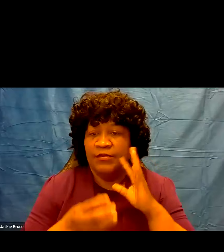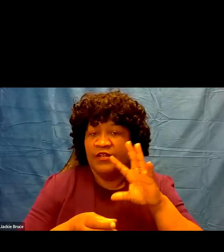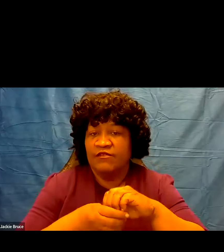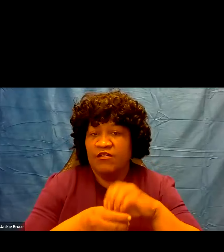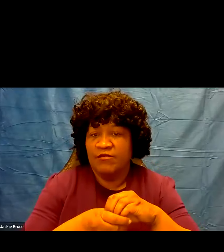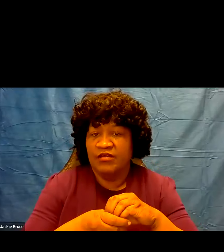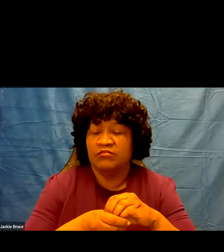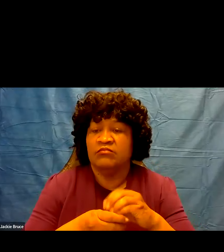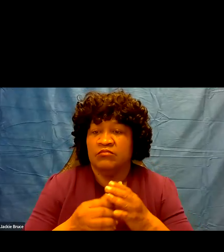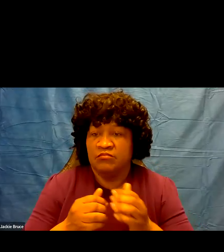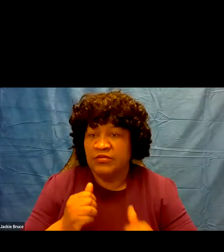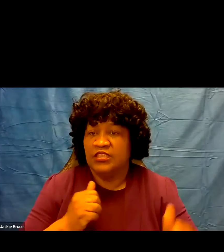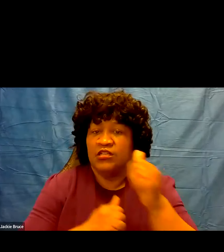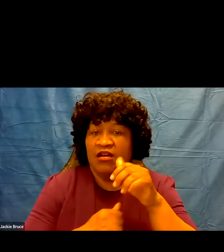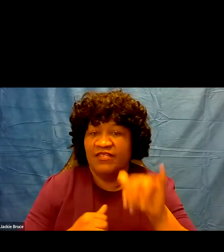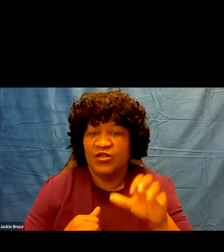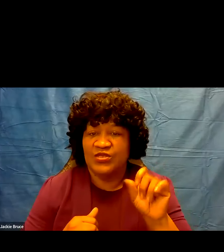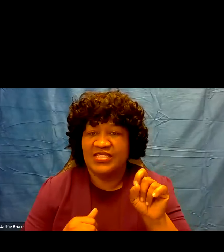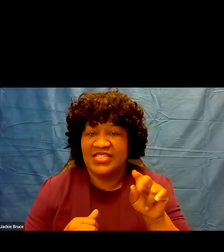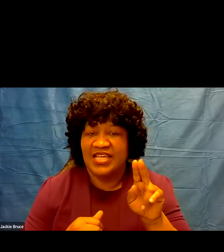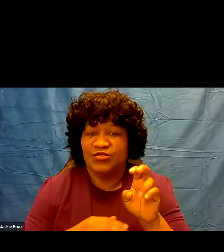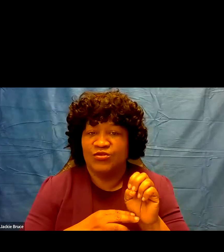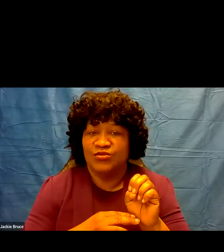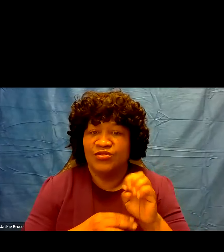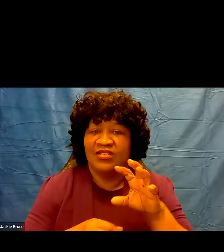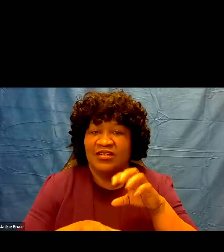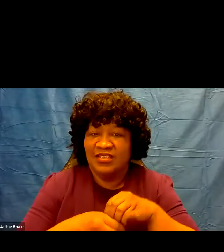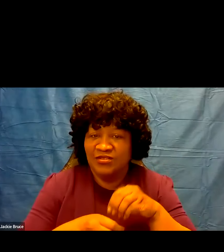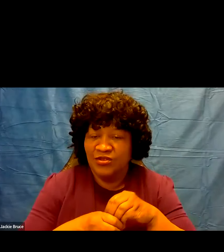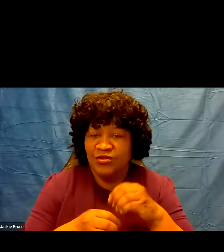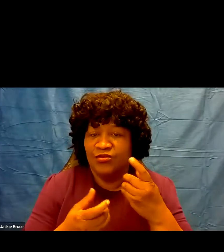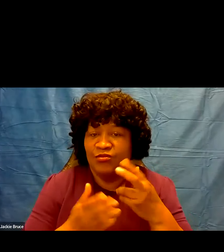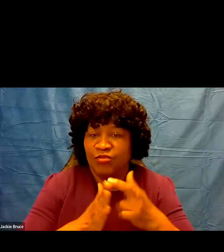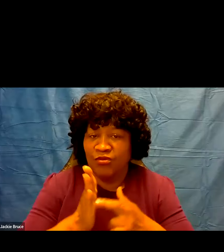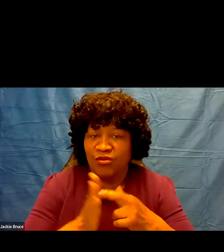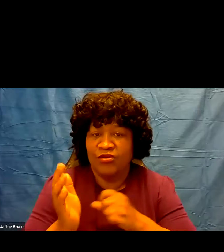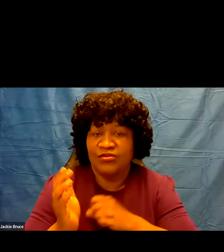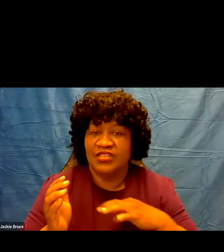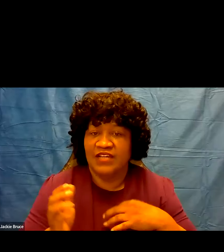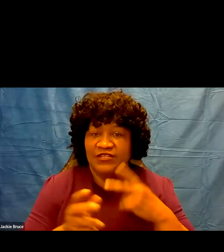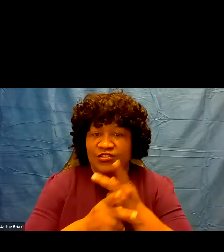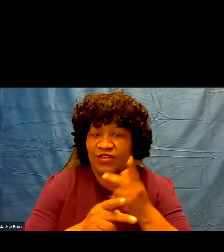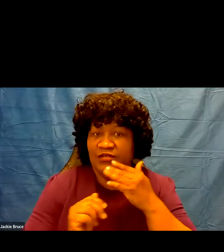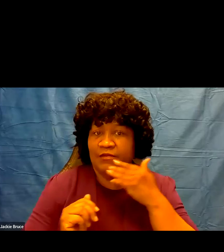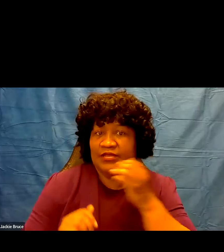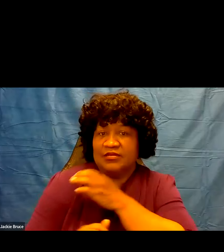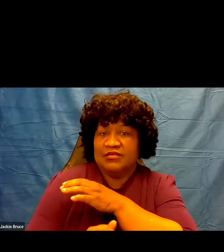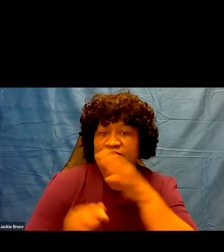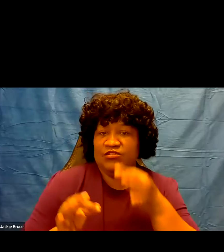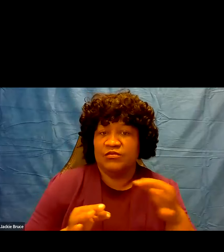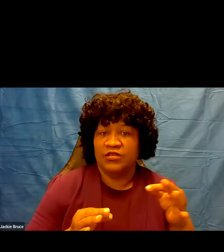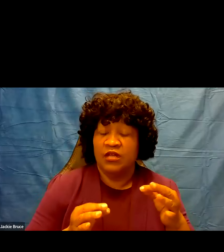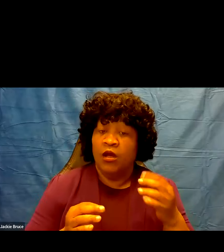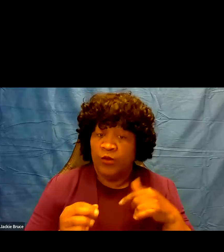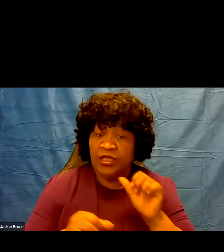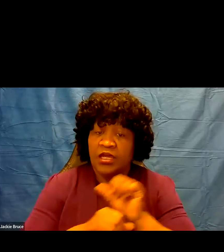and our staff and supervisors use their best clinical judgment. So I think this echoes what Levi was sharing. Adding that often we can work with youth 13